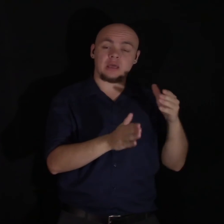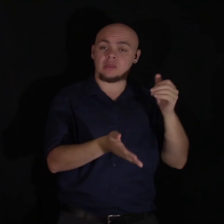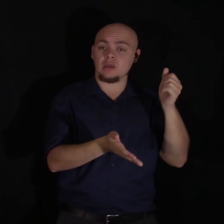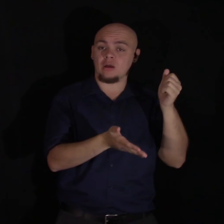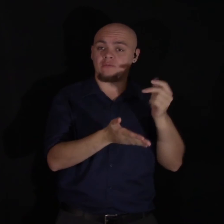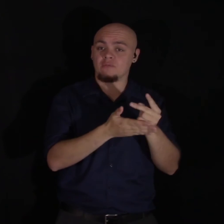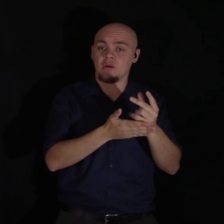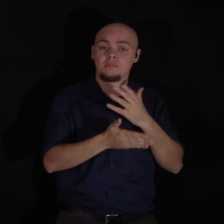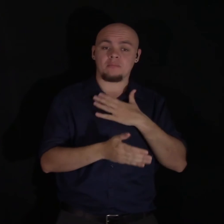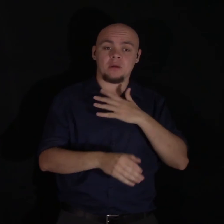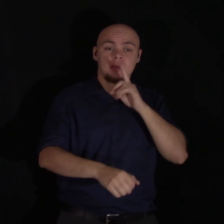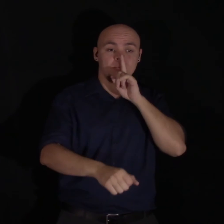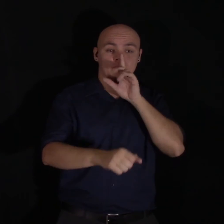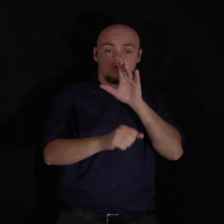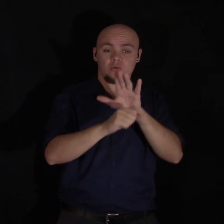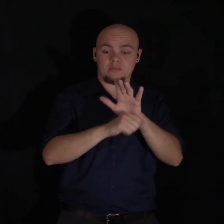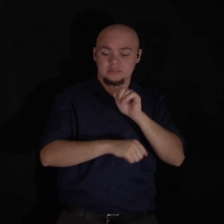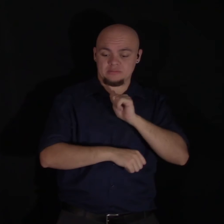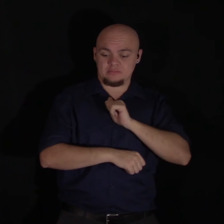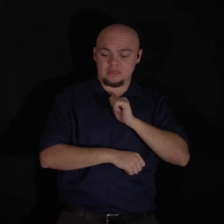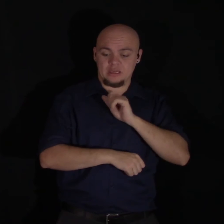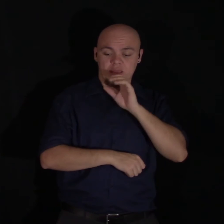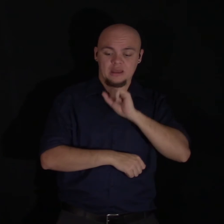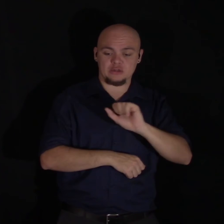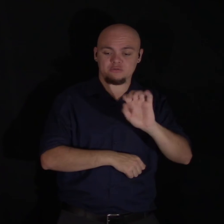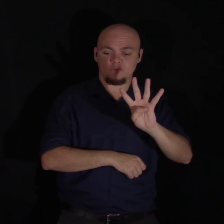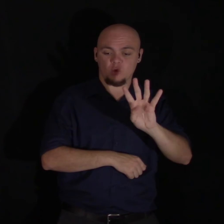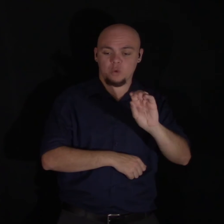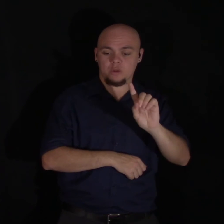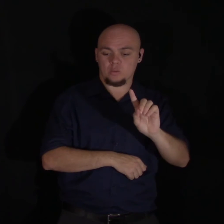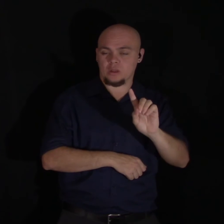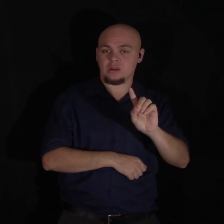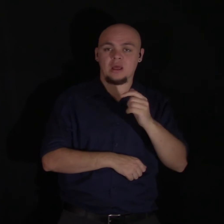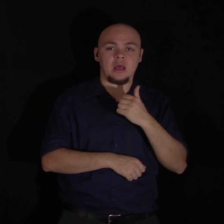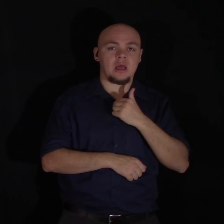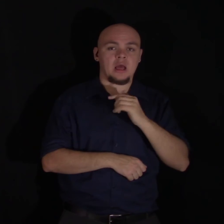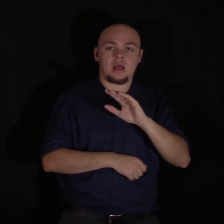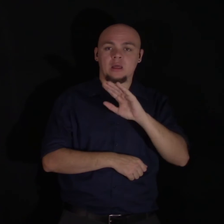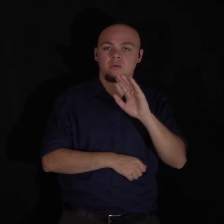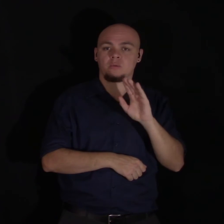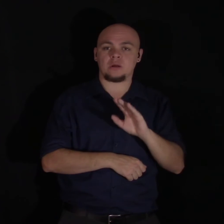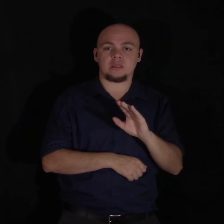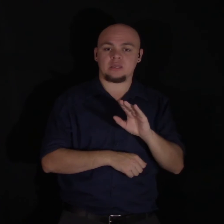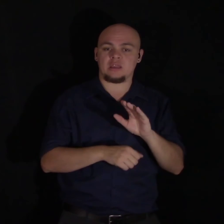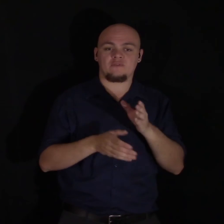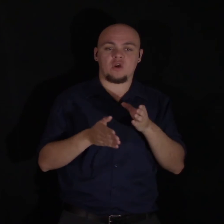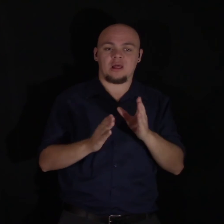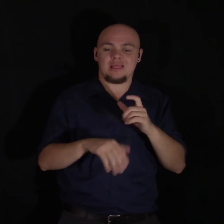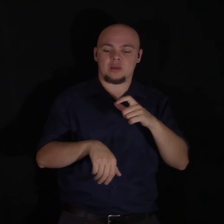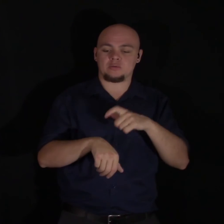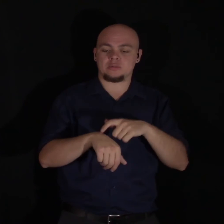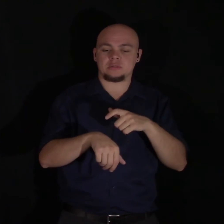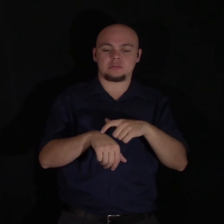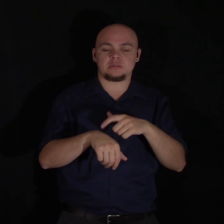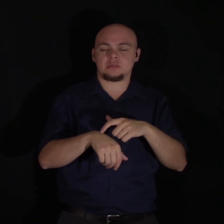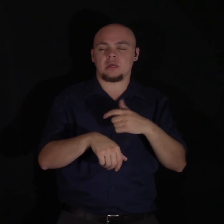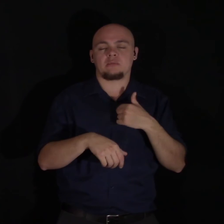promise I made to myself when I was 41, which that I would never take time for granted